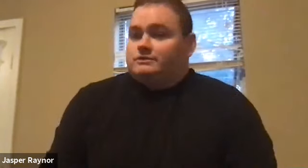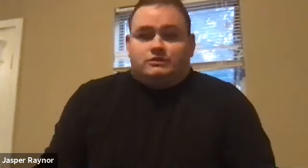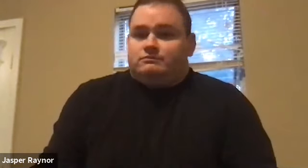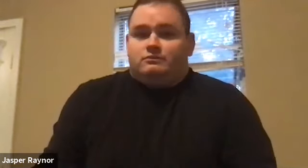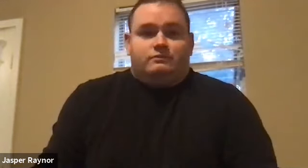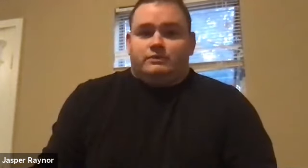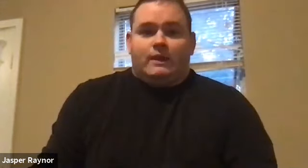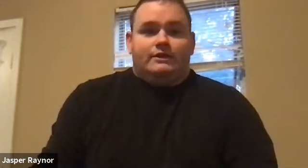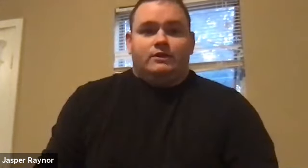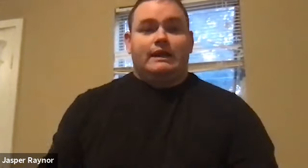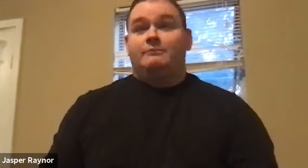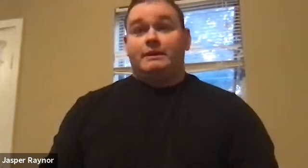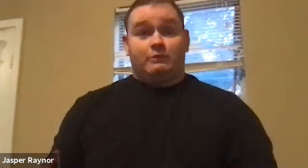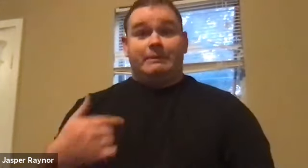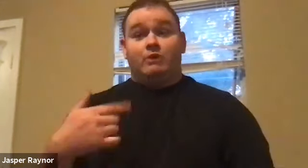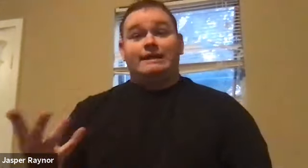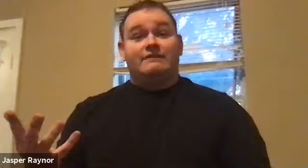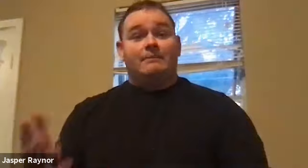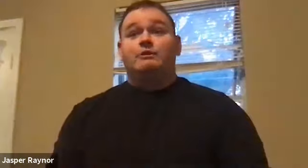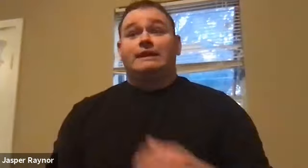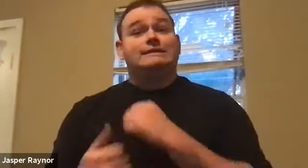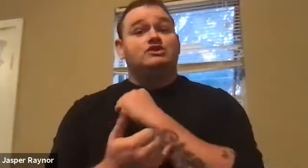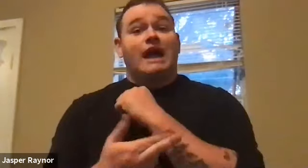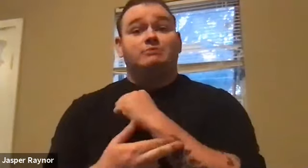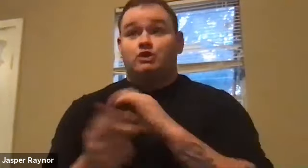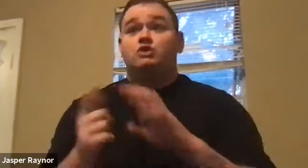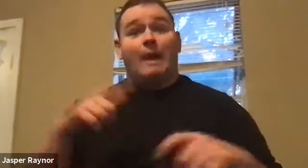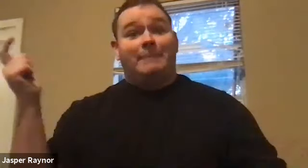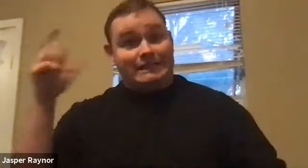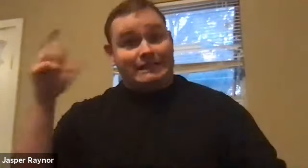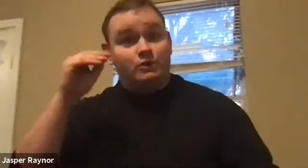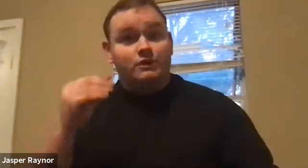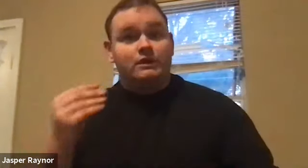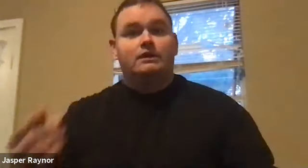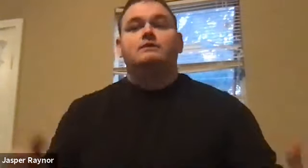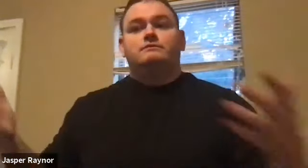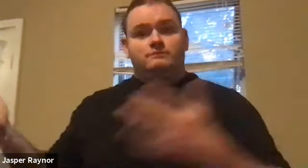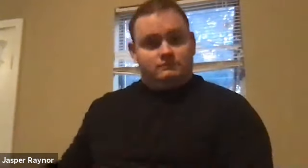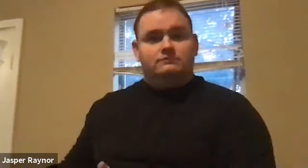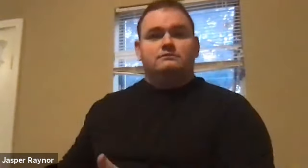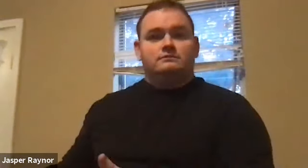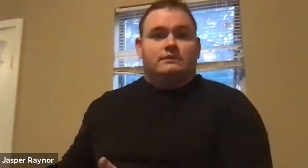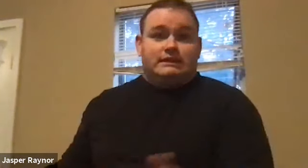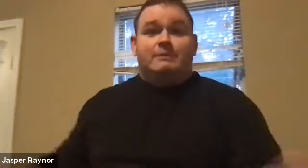just the way you do it. Like people identify me when they say Jasper, that big dude, because I'm the big